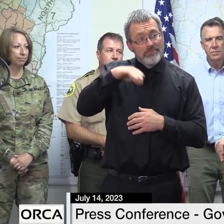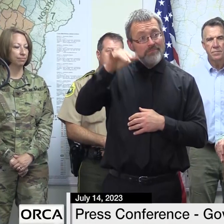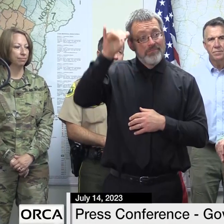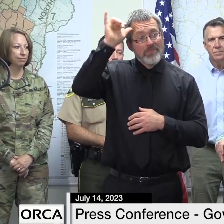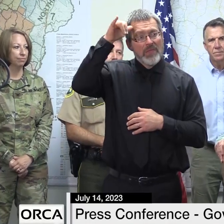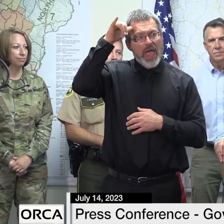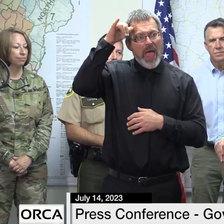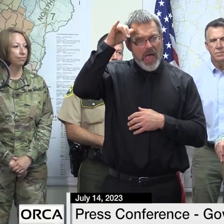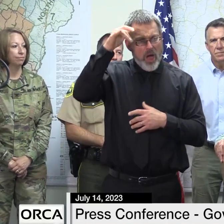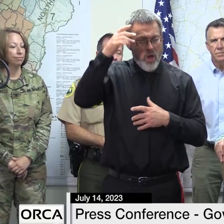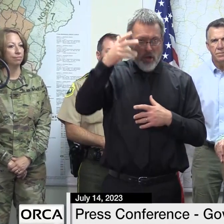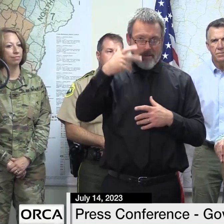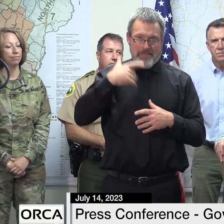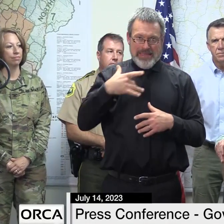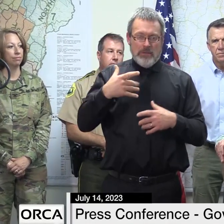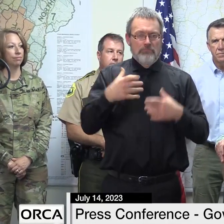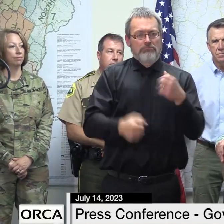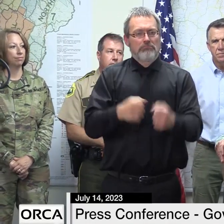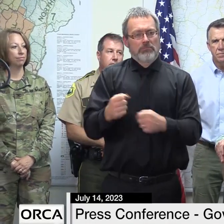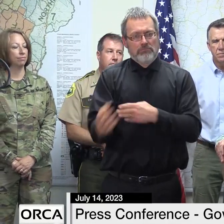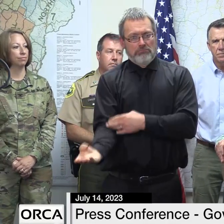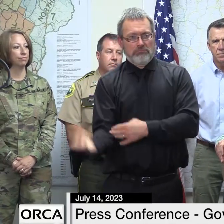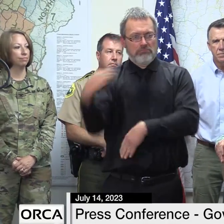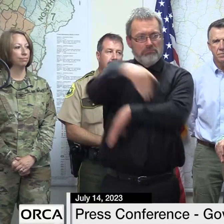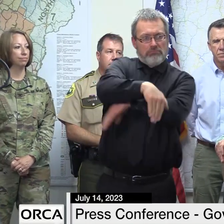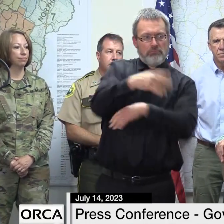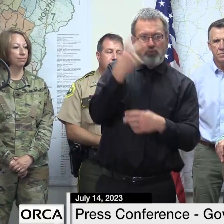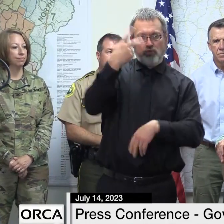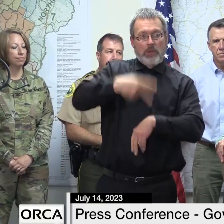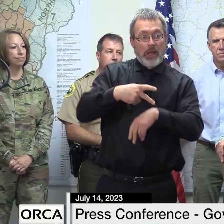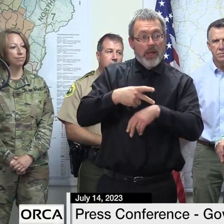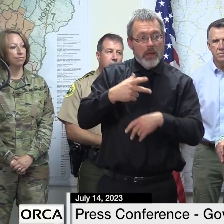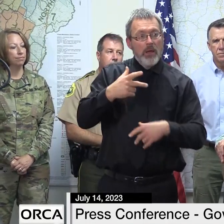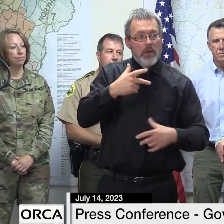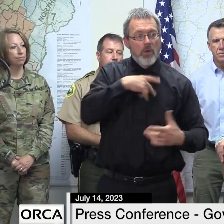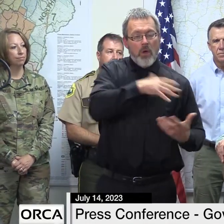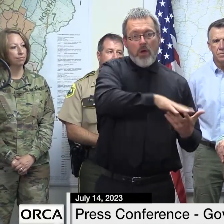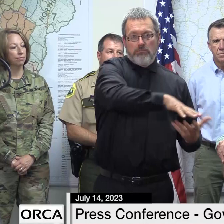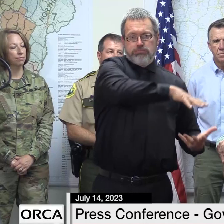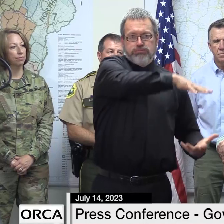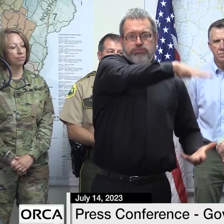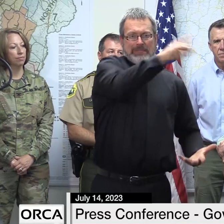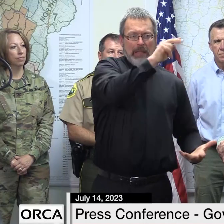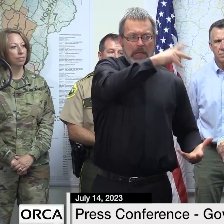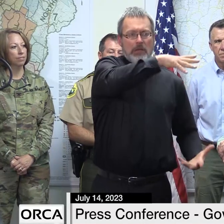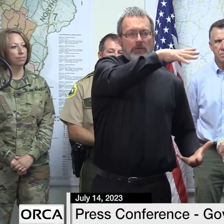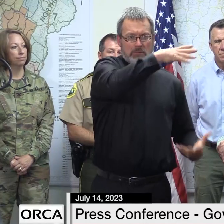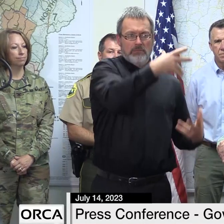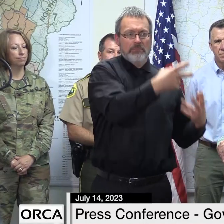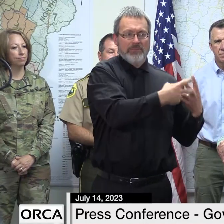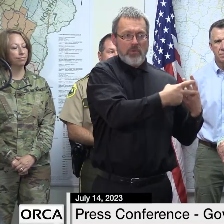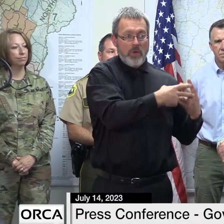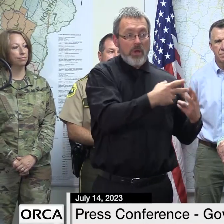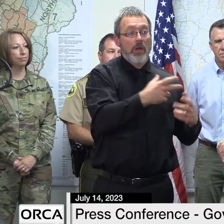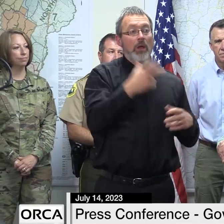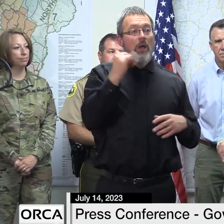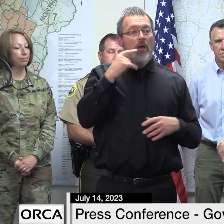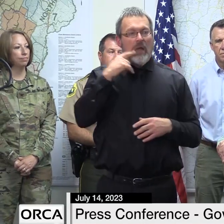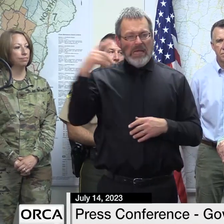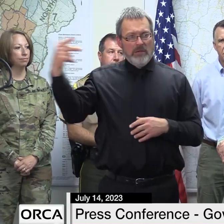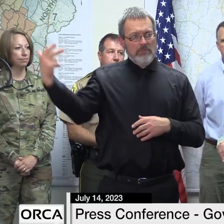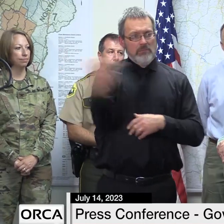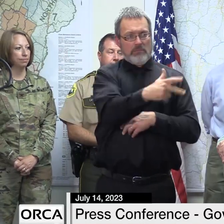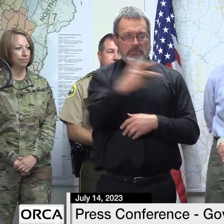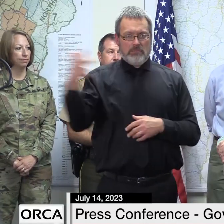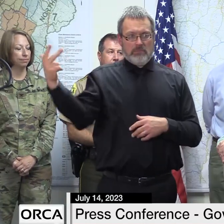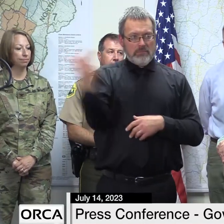day. And then it's gone into a holding tank for storage. And pickup, it could be, depending on the size of the farm, could be every day or